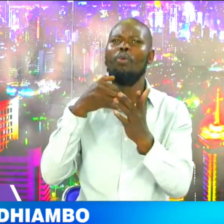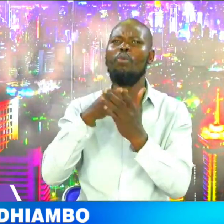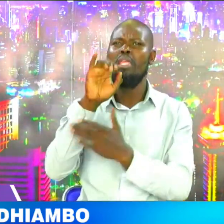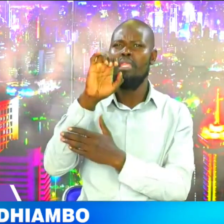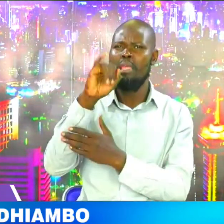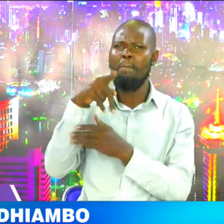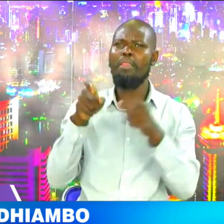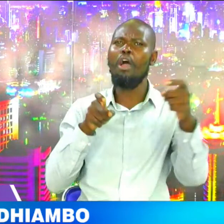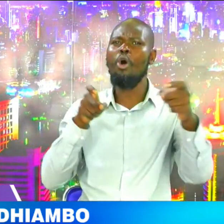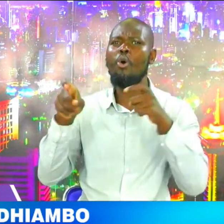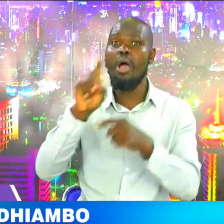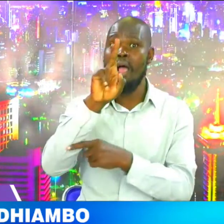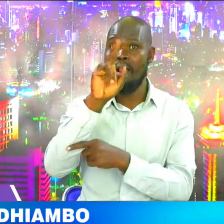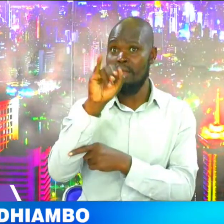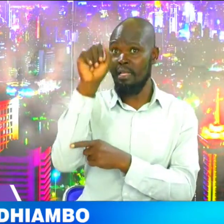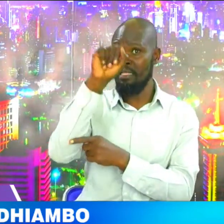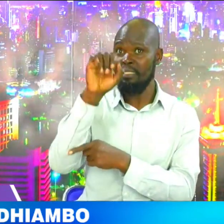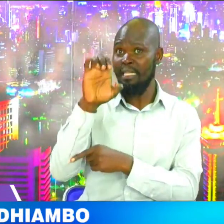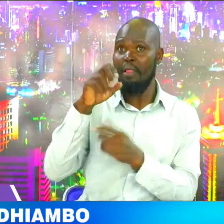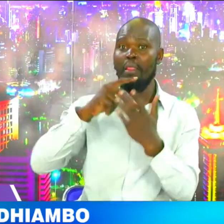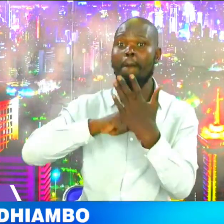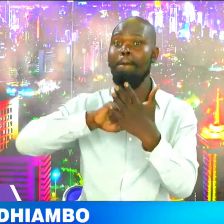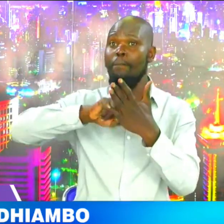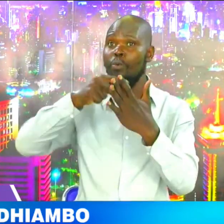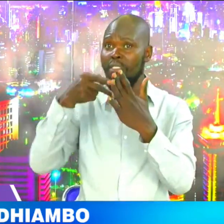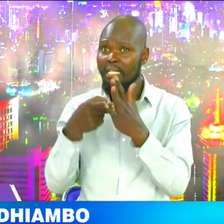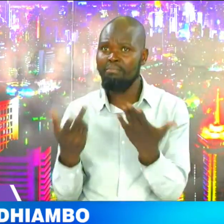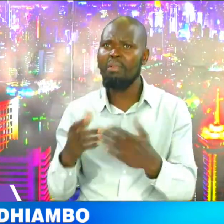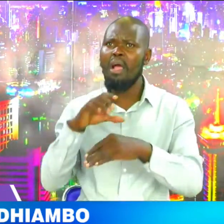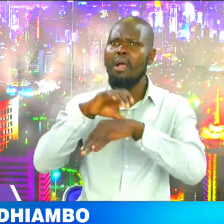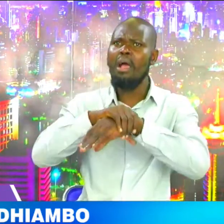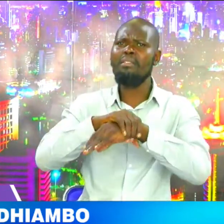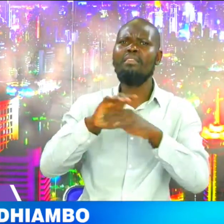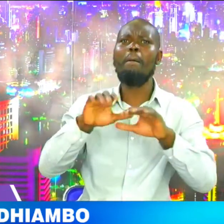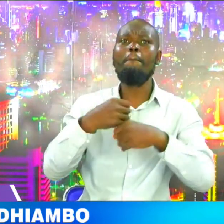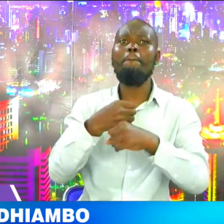The 283 liters per minute pressure swings